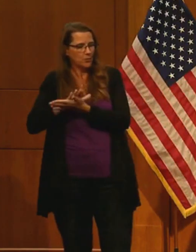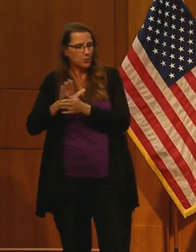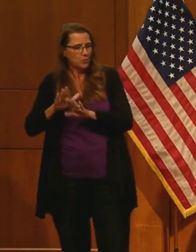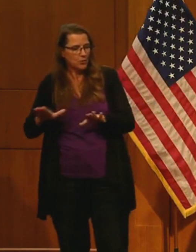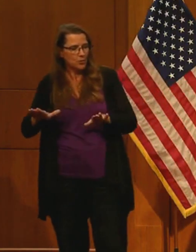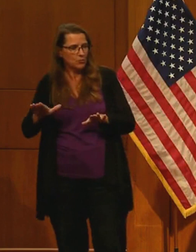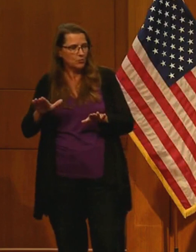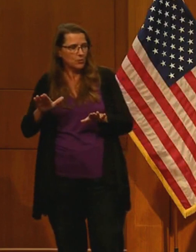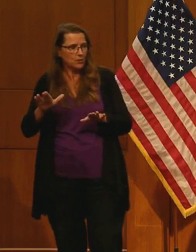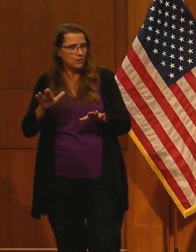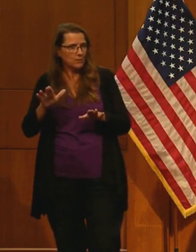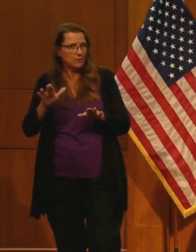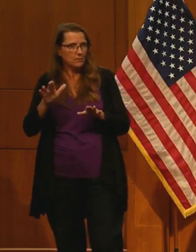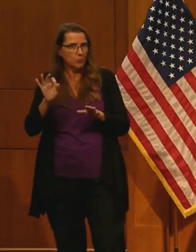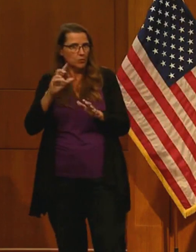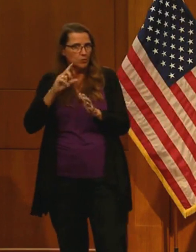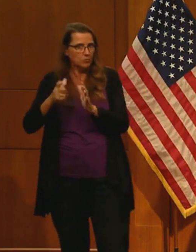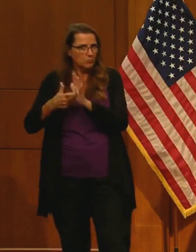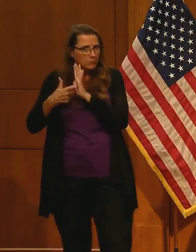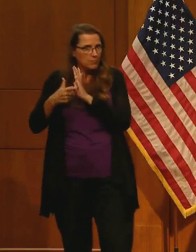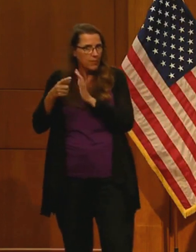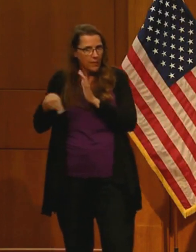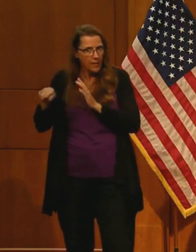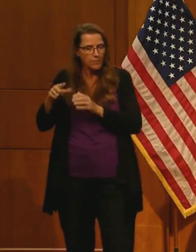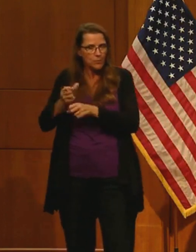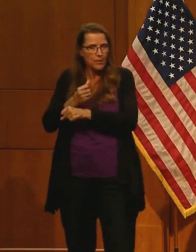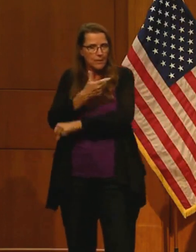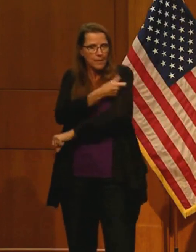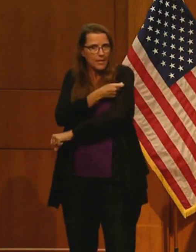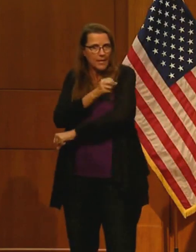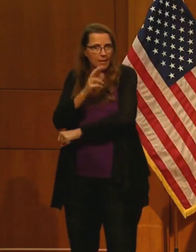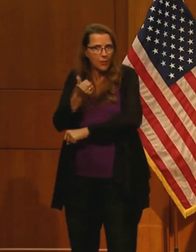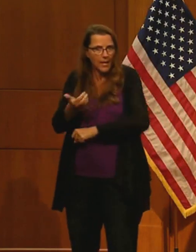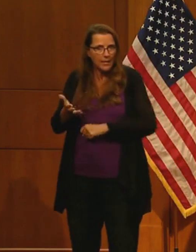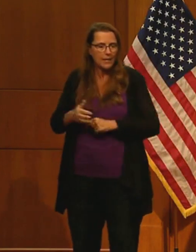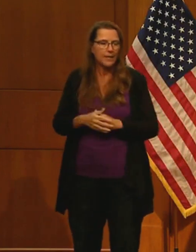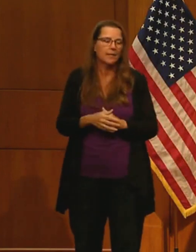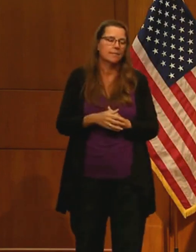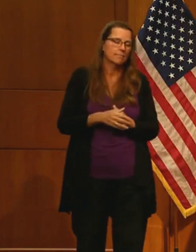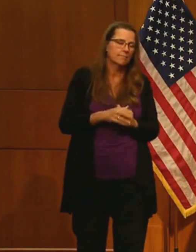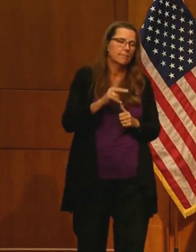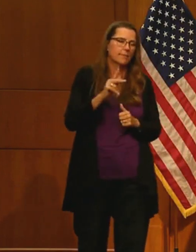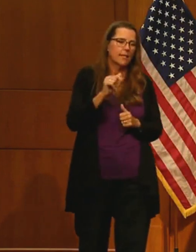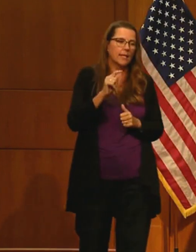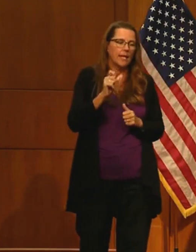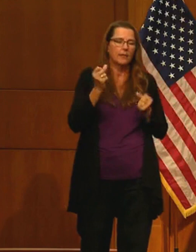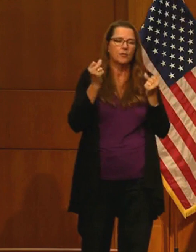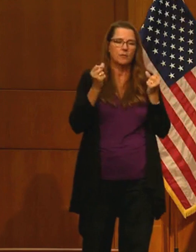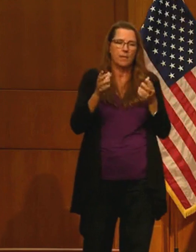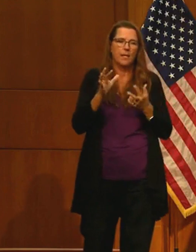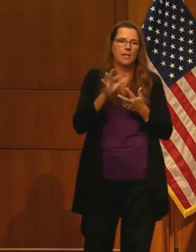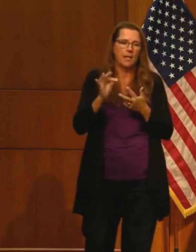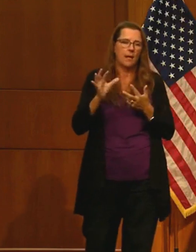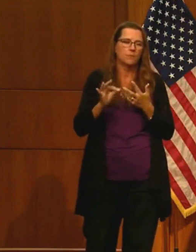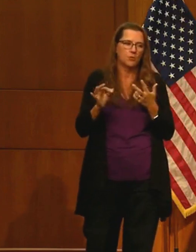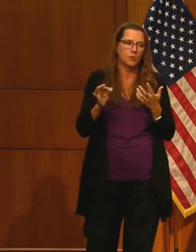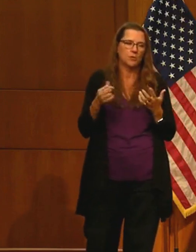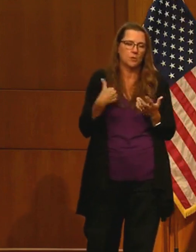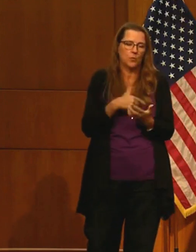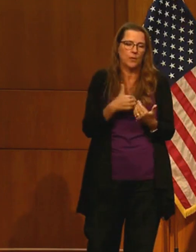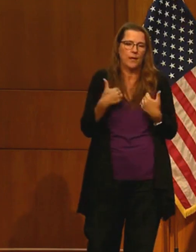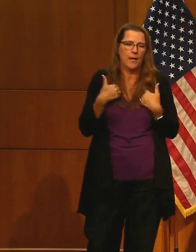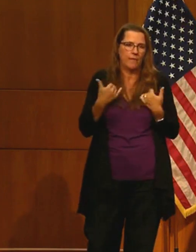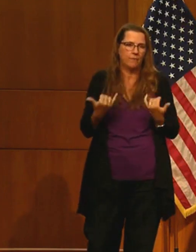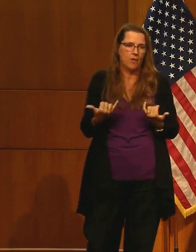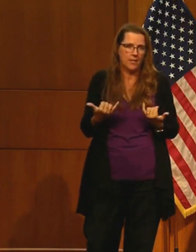point if legislation came out or could be passed down? Kate, there are a lot of options on the table, and